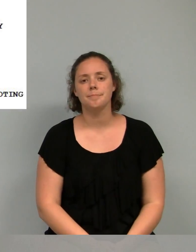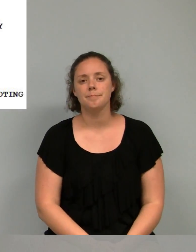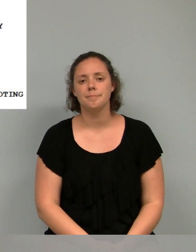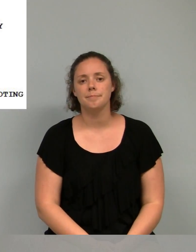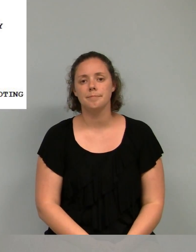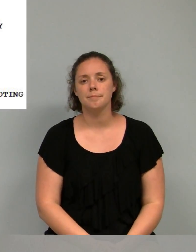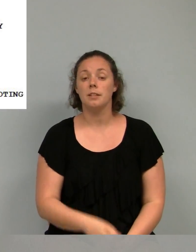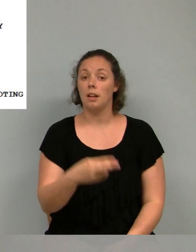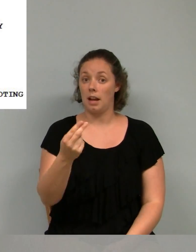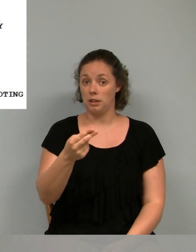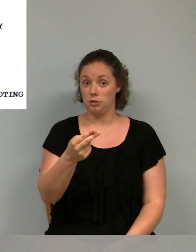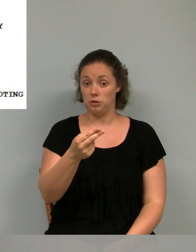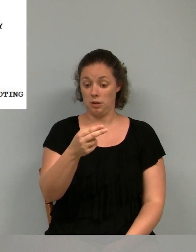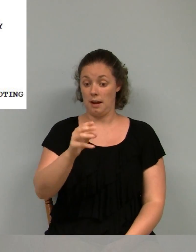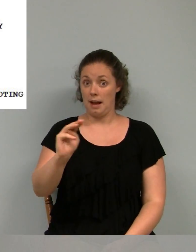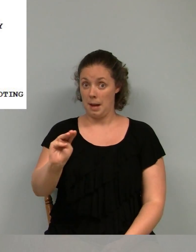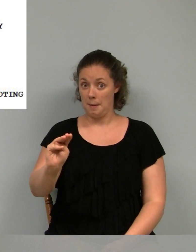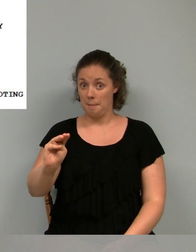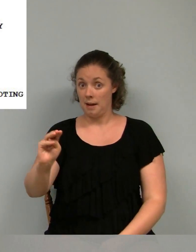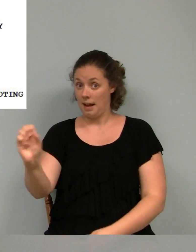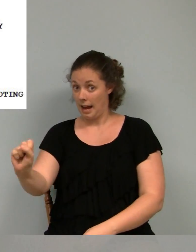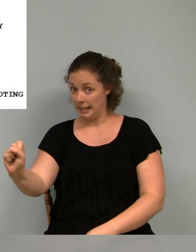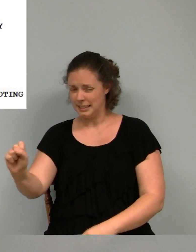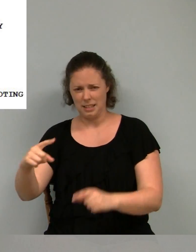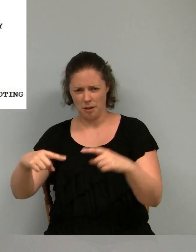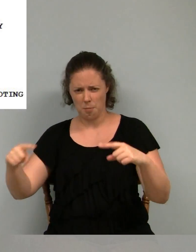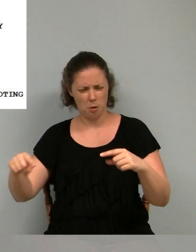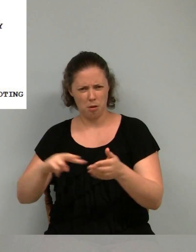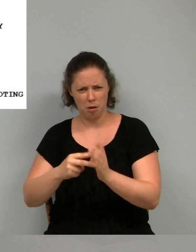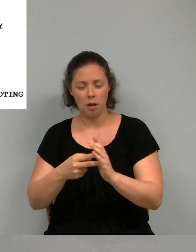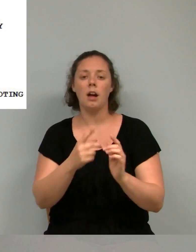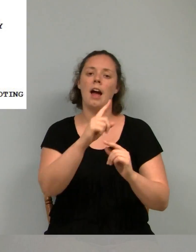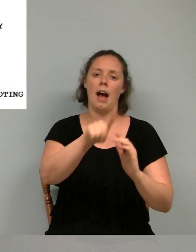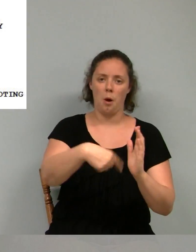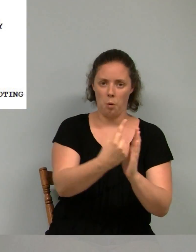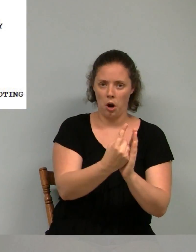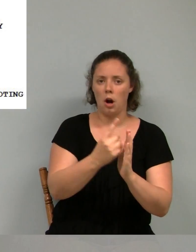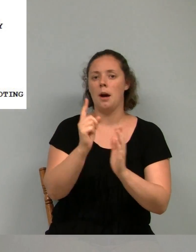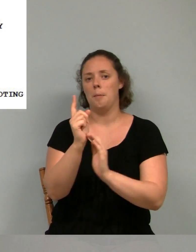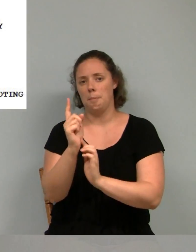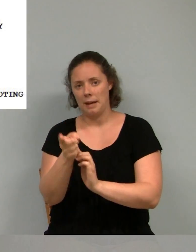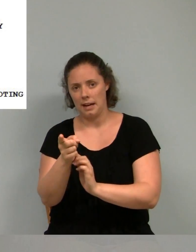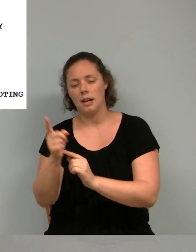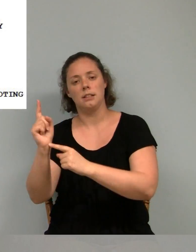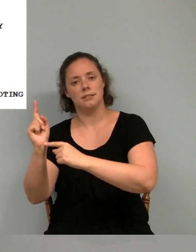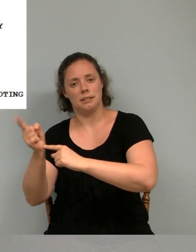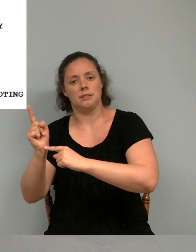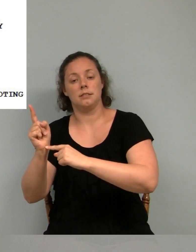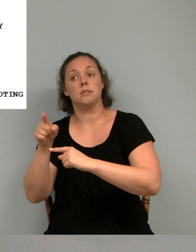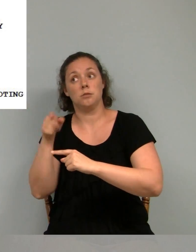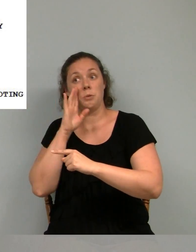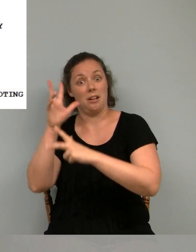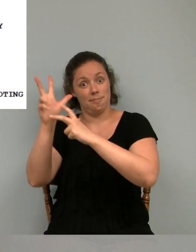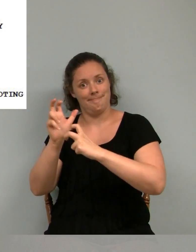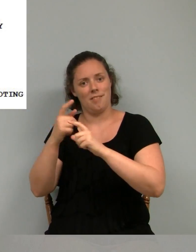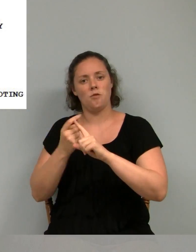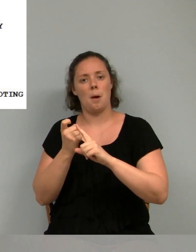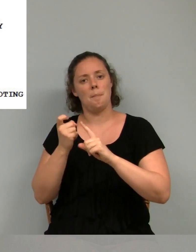The HMS variables contain the hour, minute, and second from the Internet time routines.